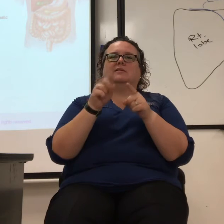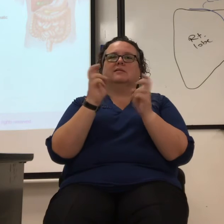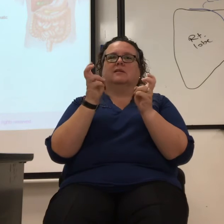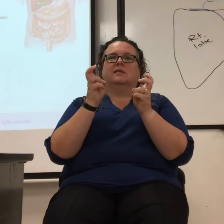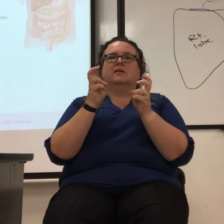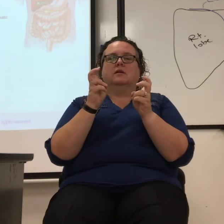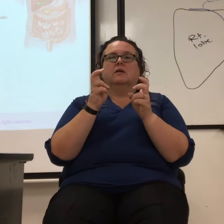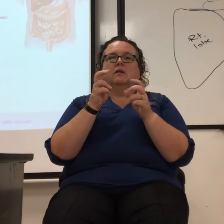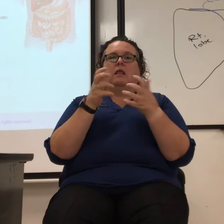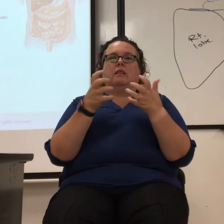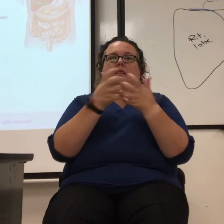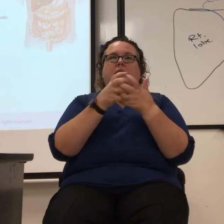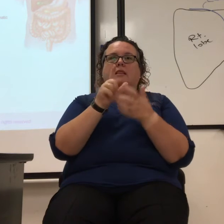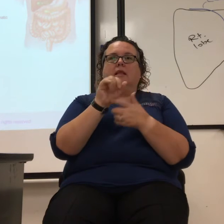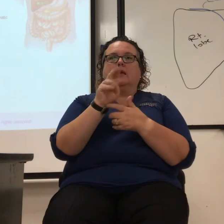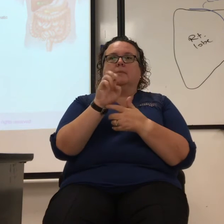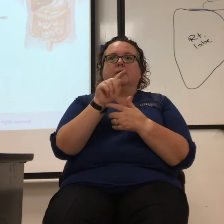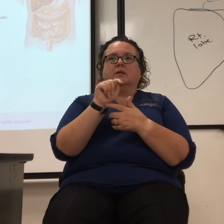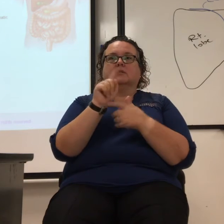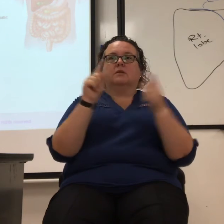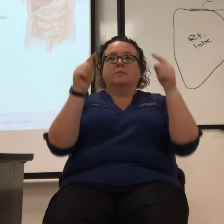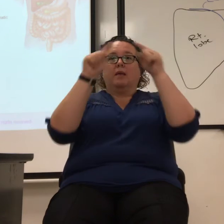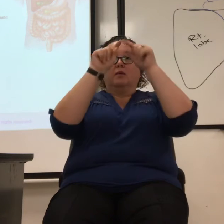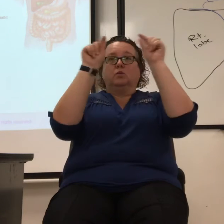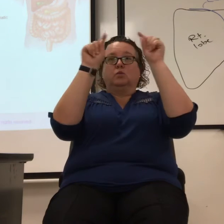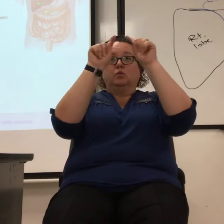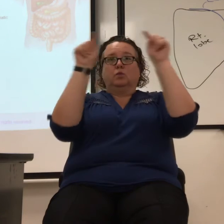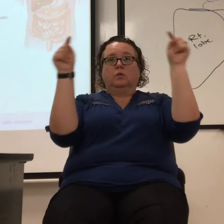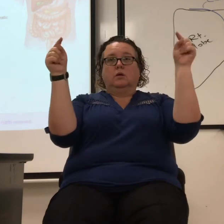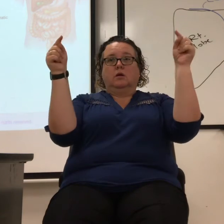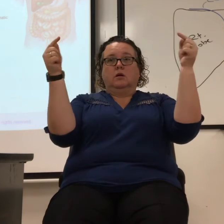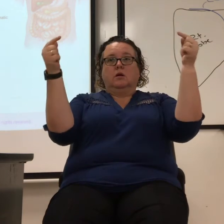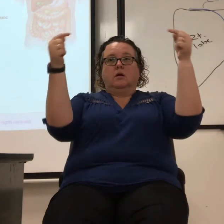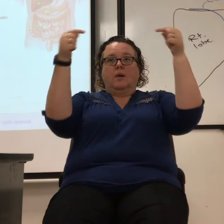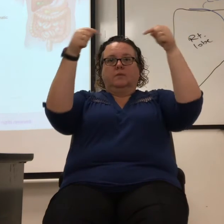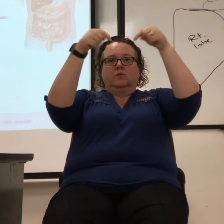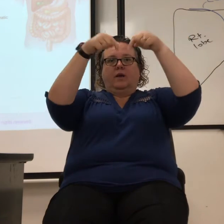the middle, formed by the two coronary ligaments coming together.